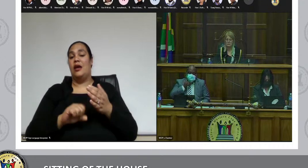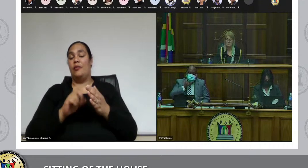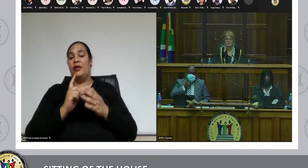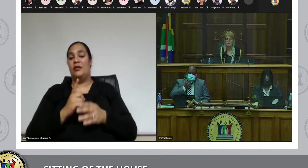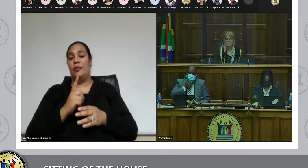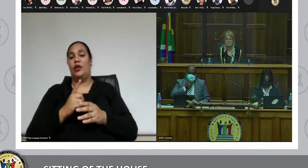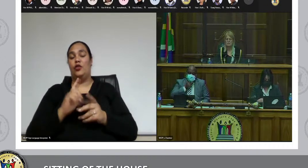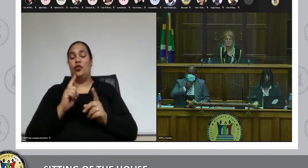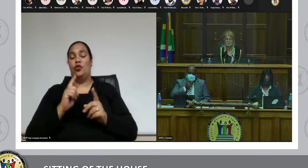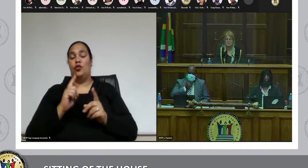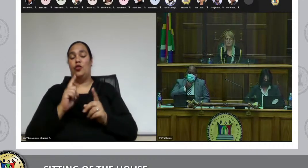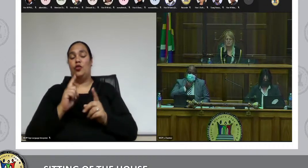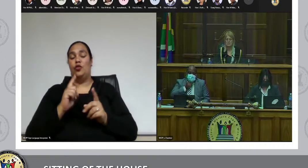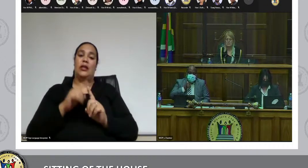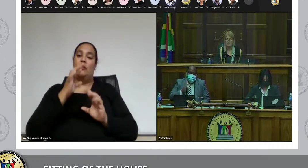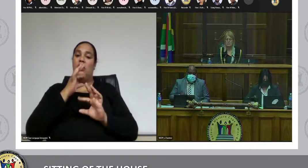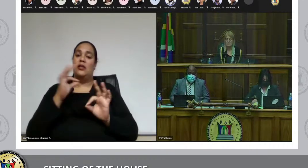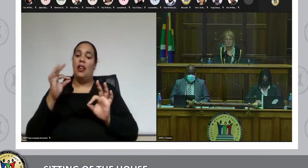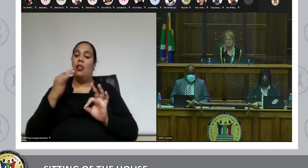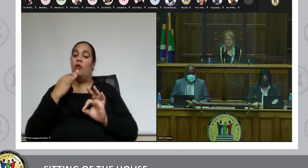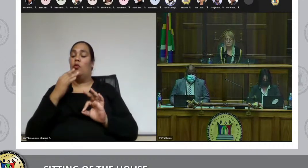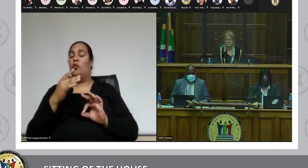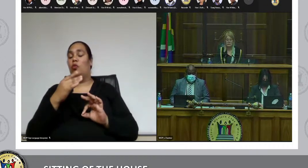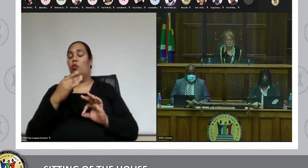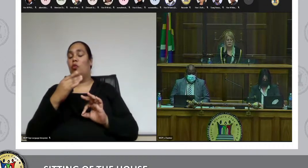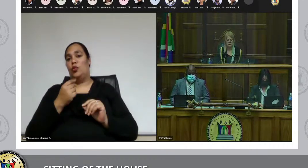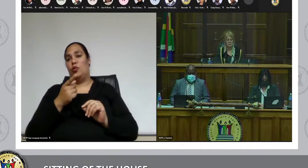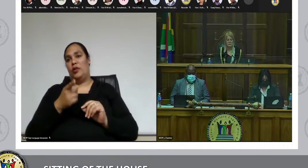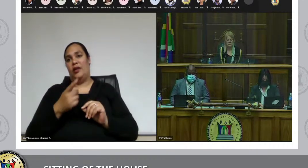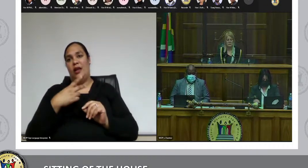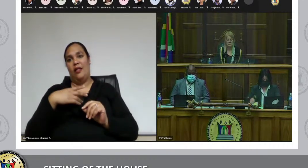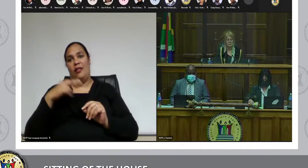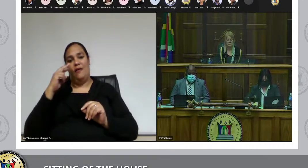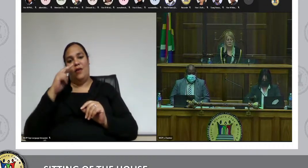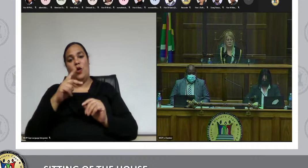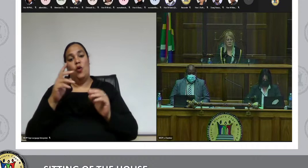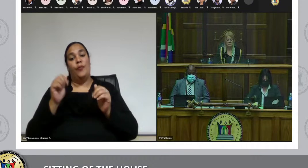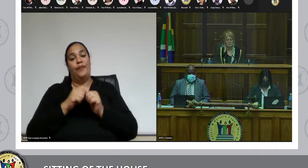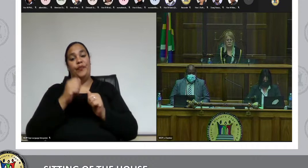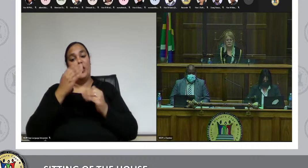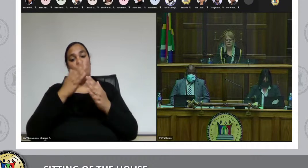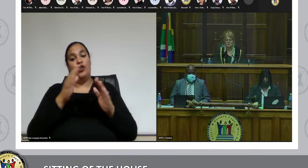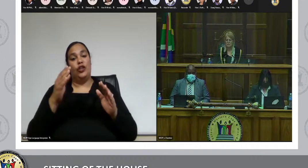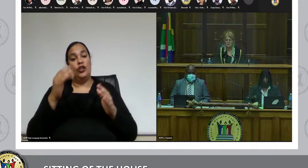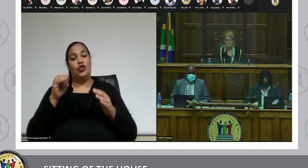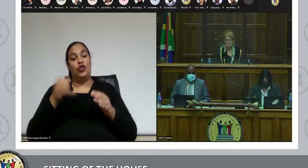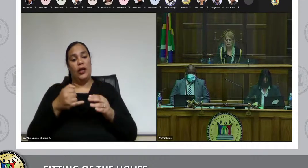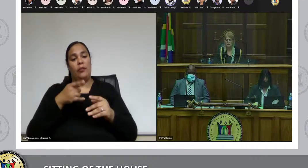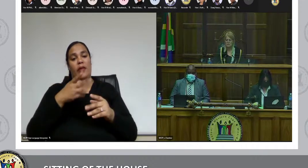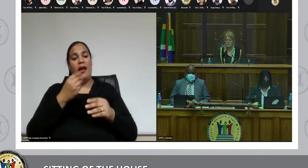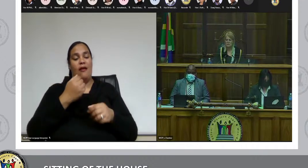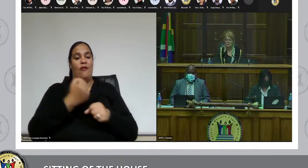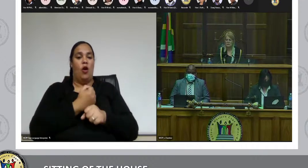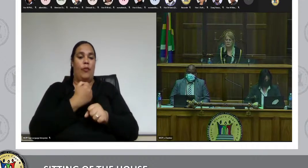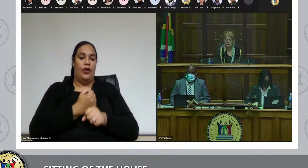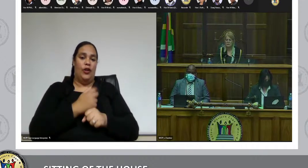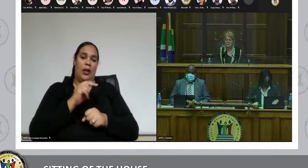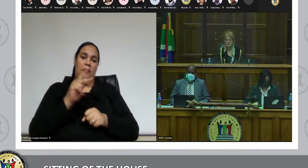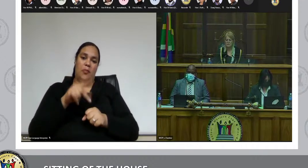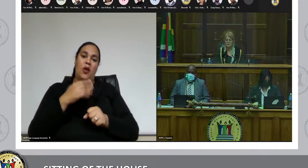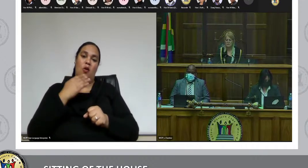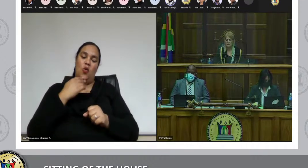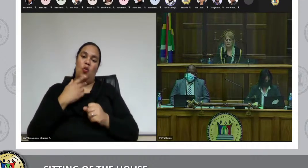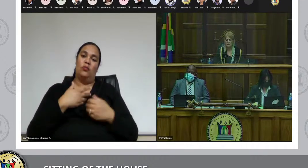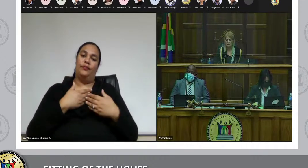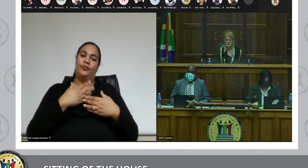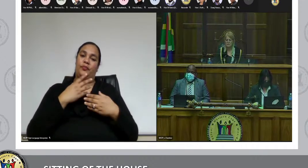to target and silence those with contrary views. Together with General Jacobs, they headed Operation Impi, which uncovered